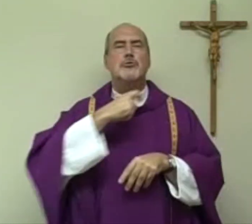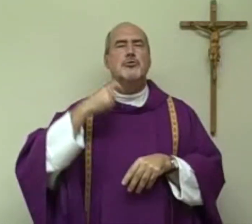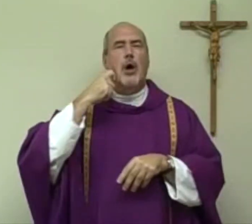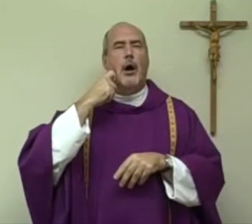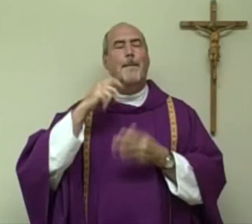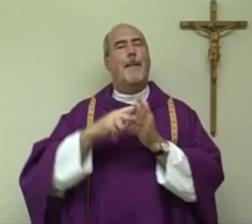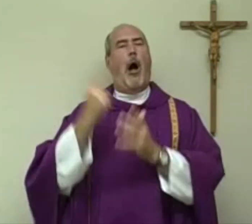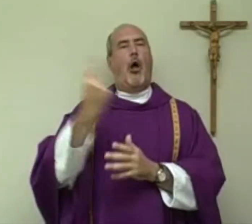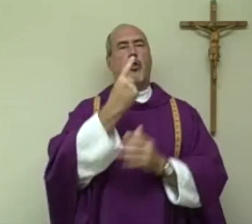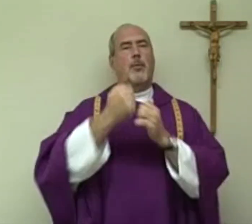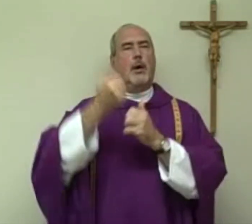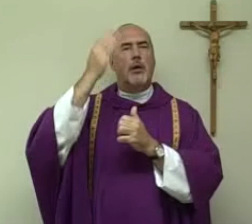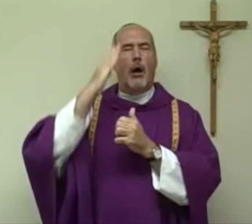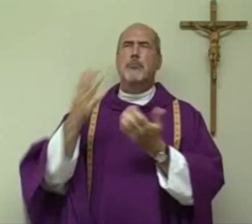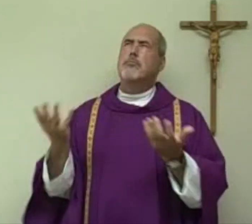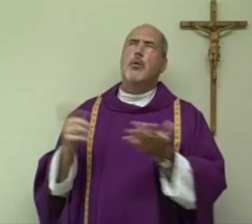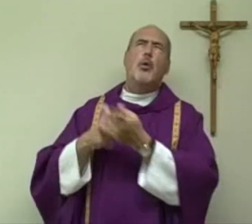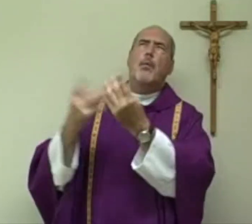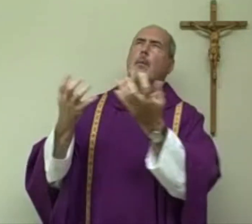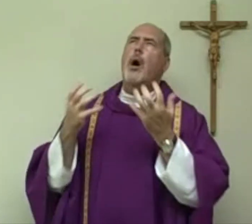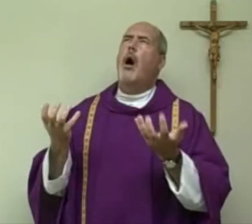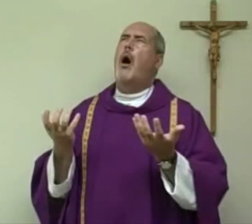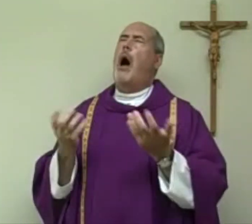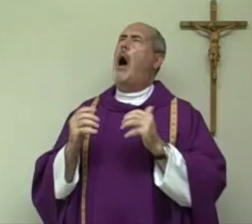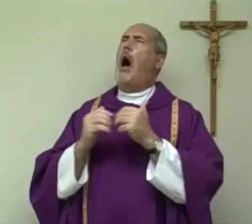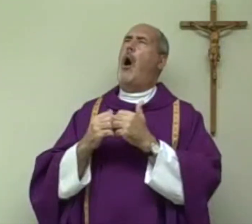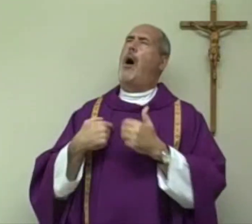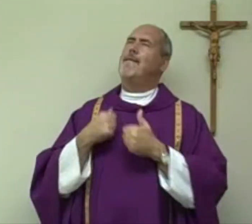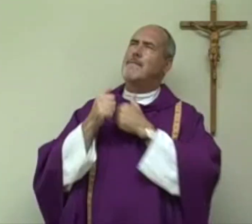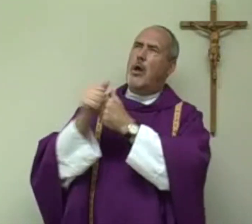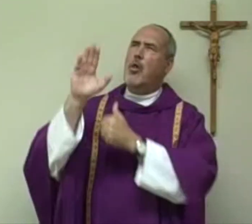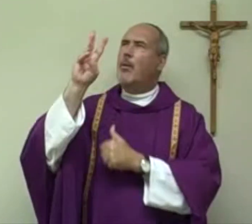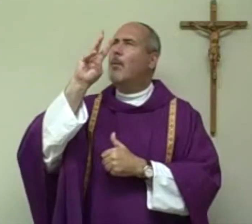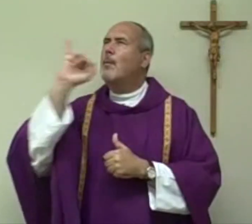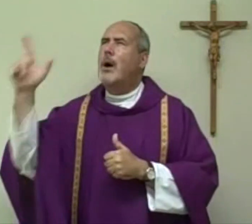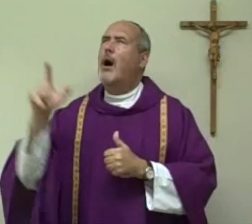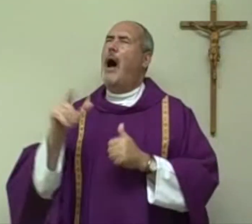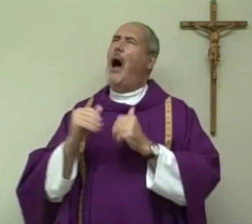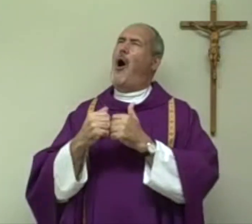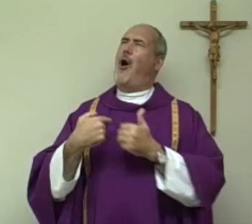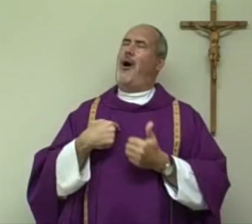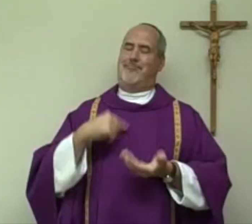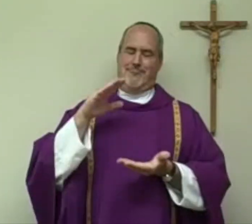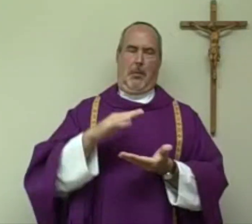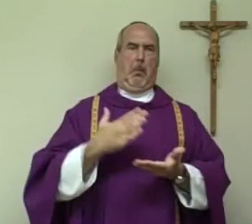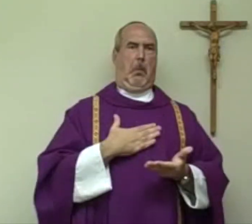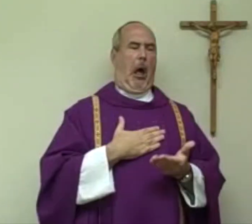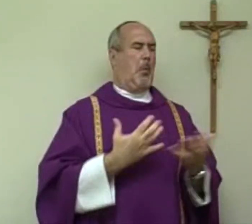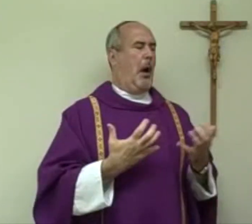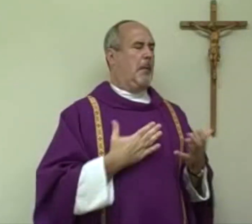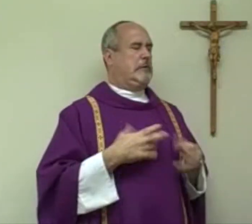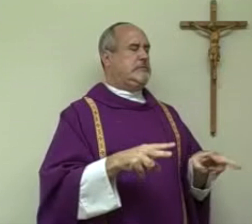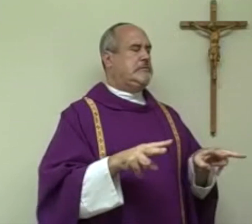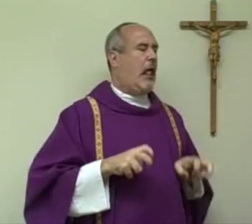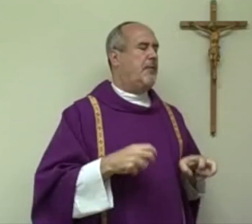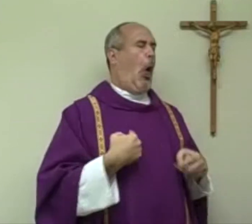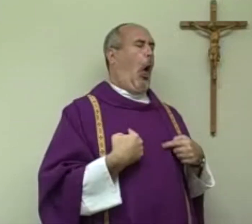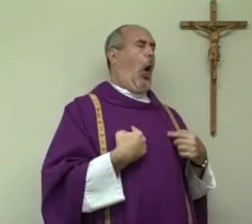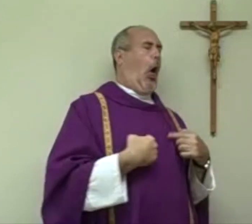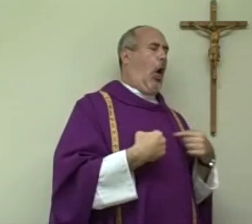pray. We need to be in our own desert with God, finding out what he wants for us, what his will is for us, instead